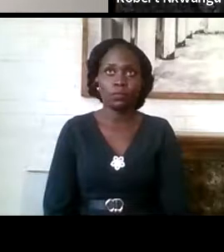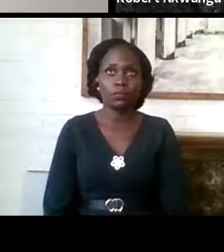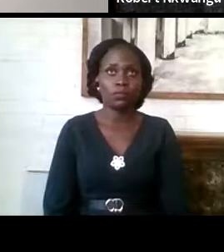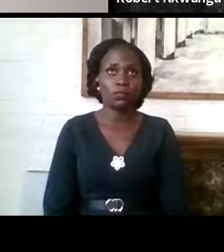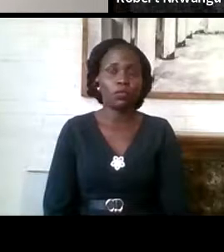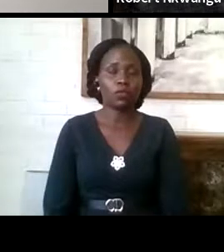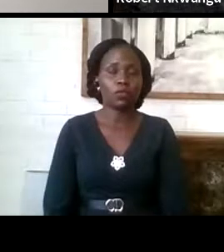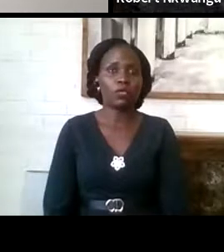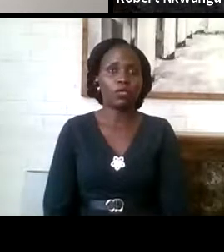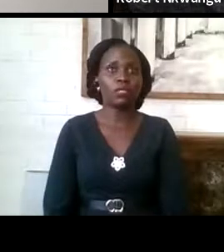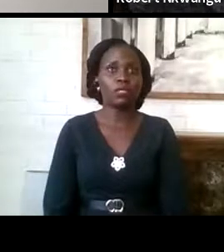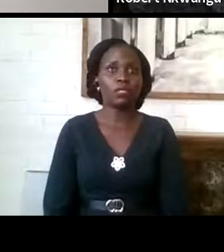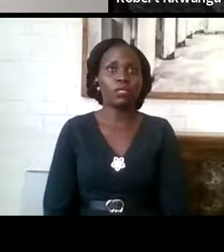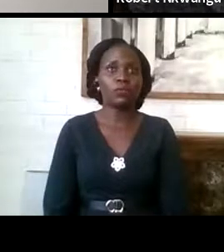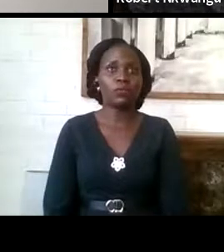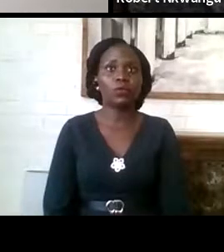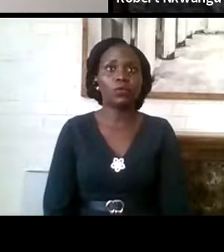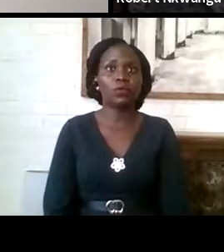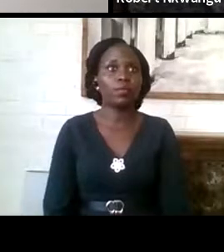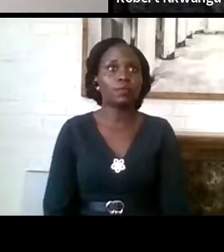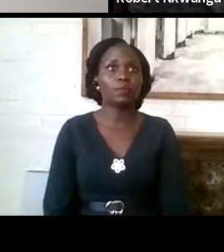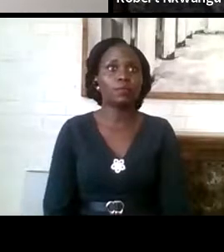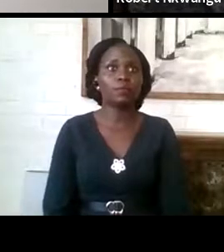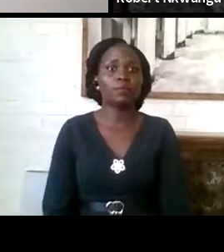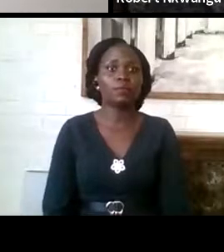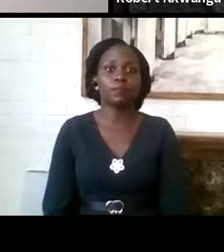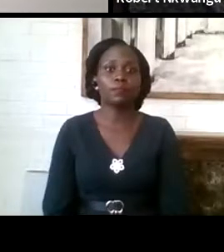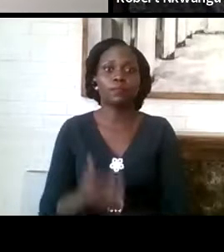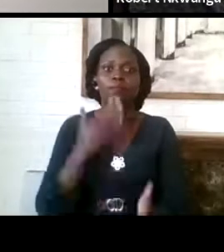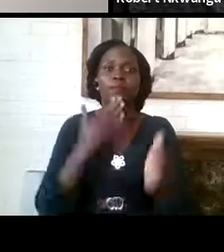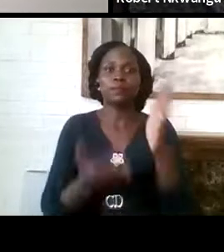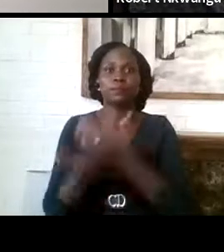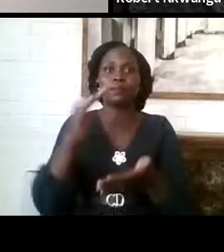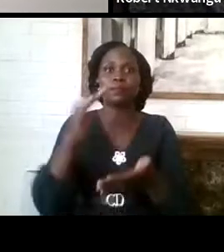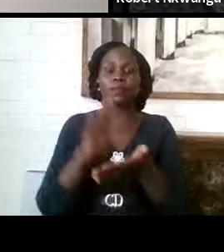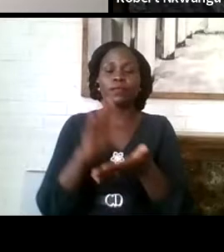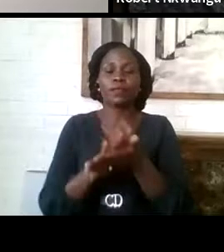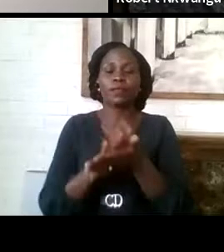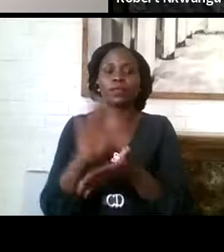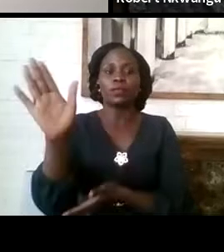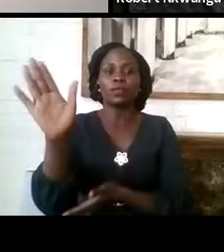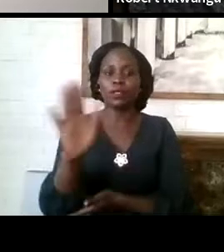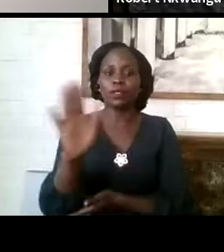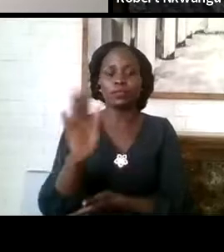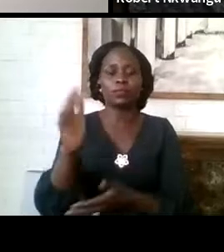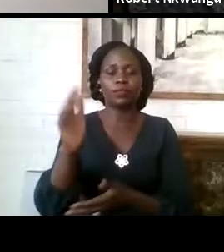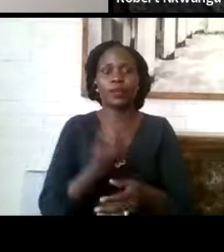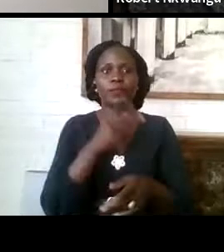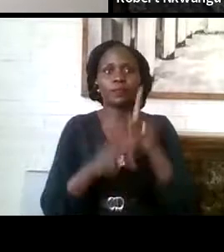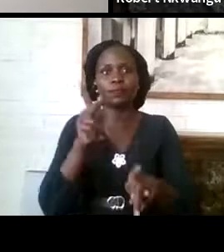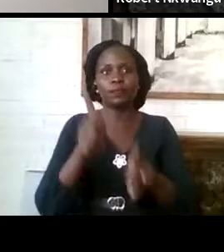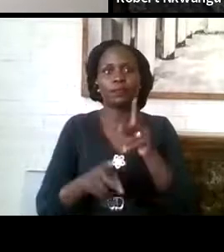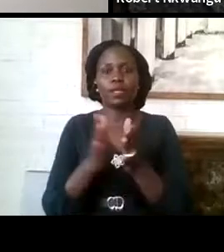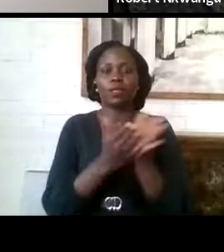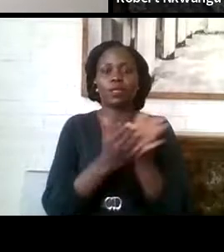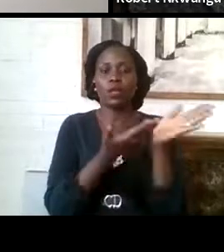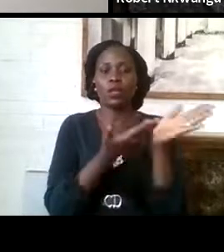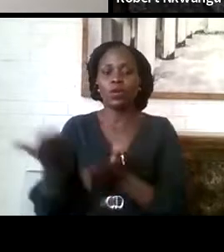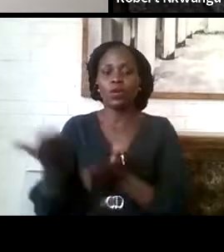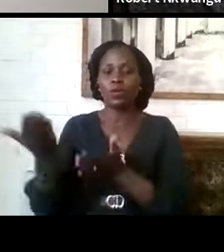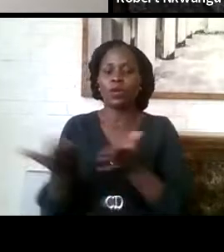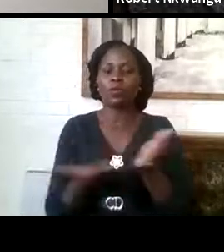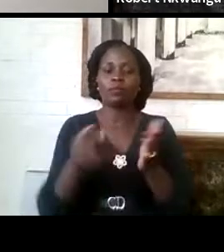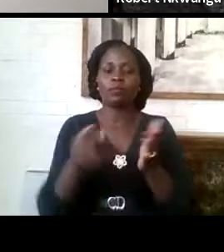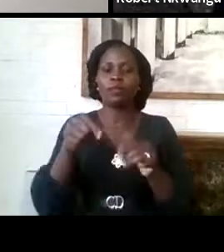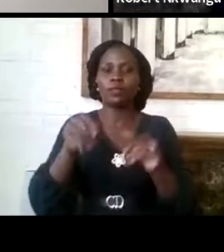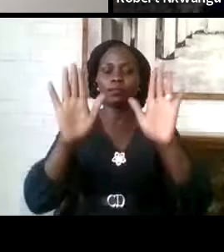A very good morning and good afternoon to our dear participants, and you're welcome to this wonderful session, which is part